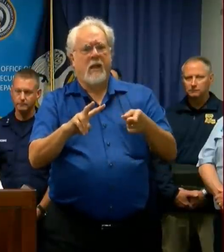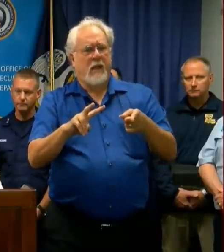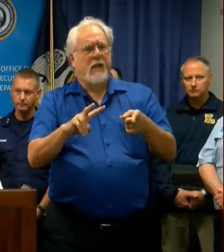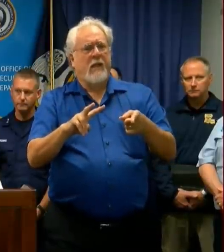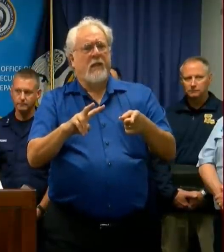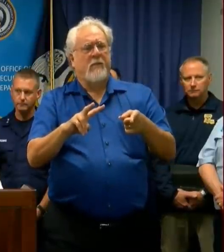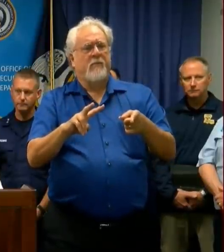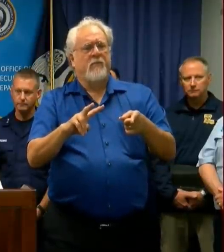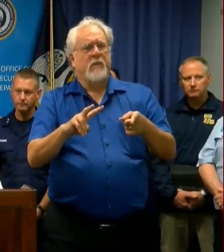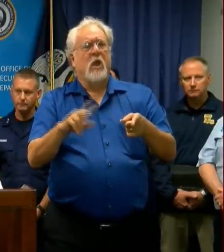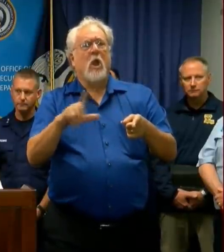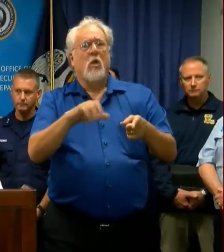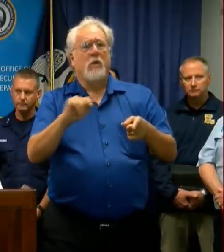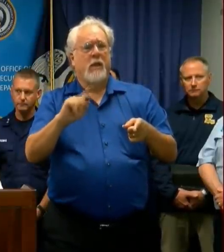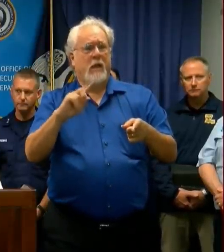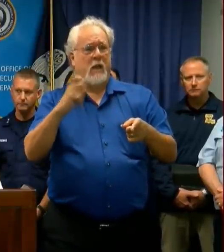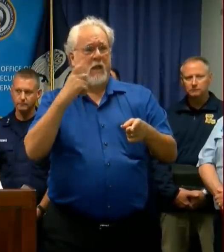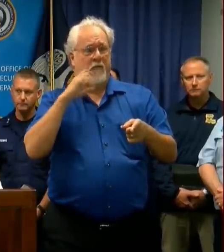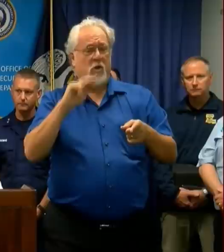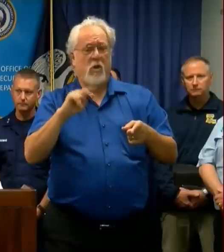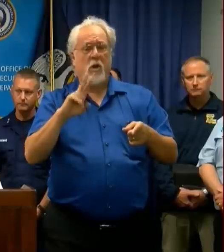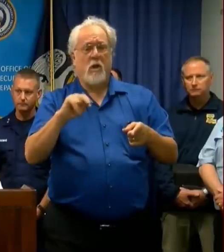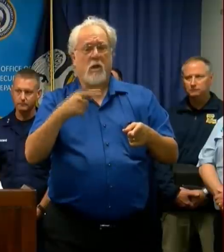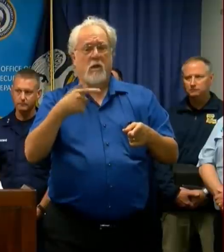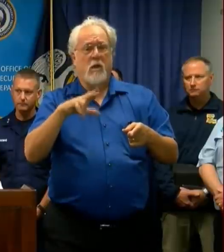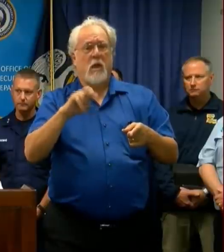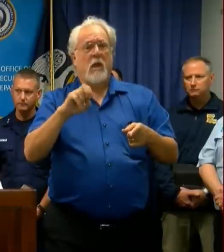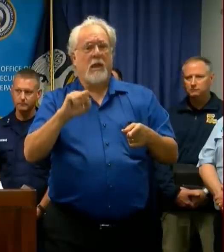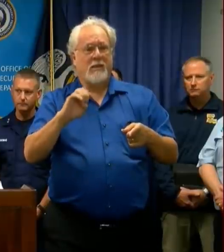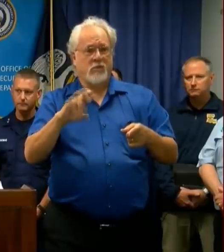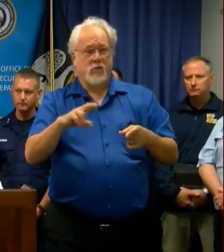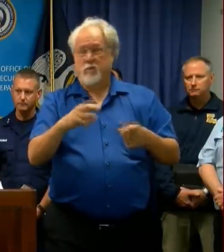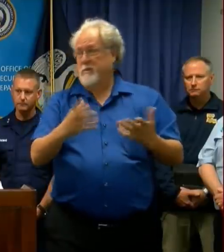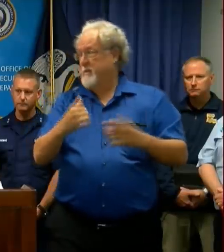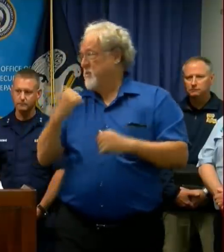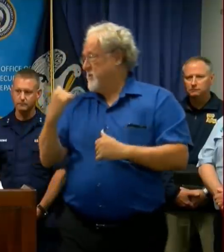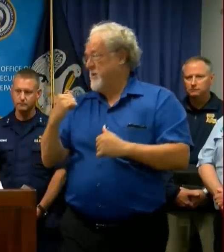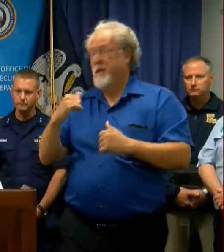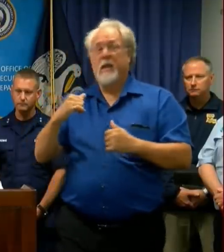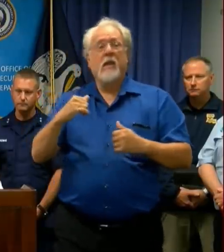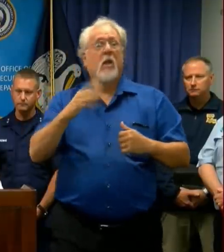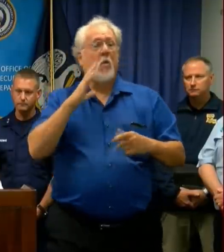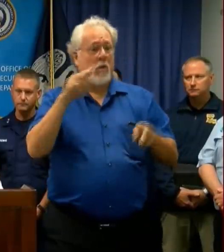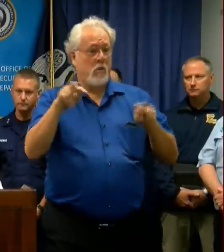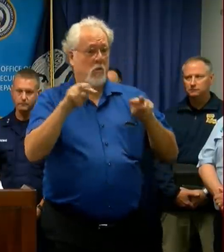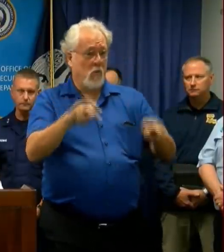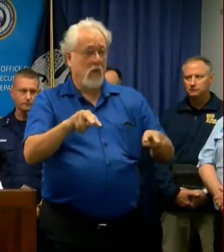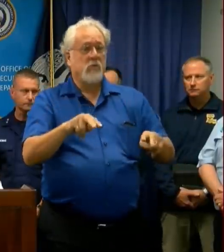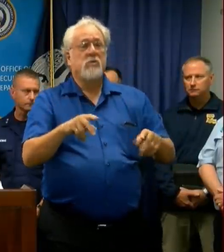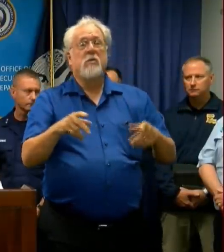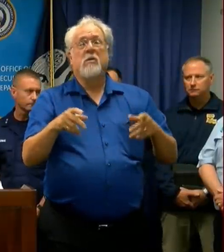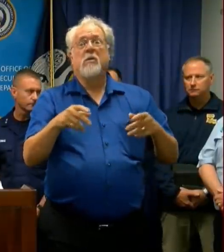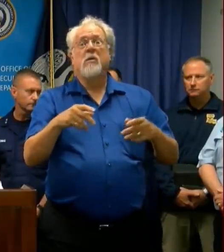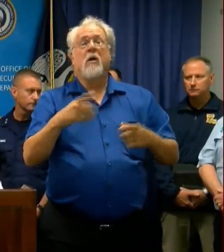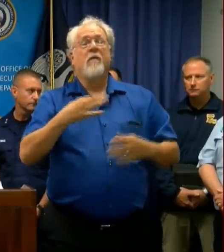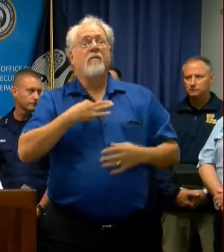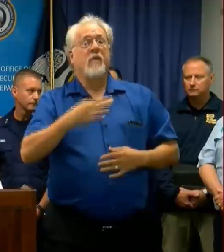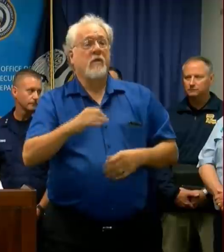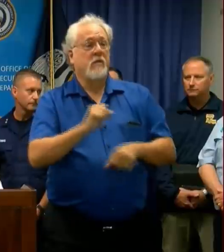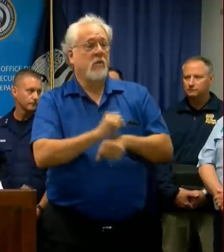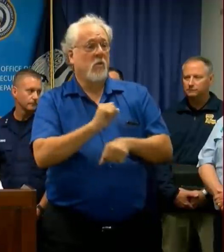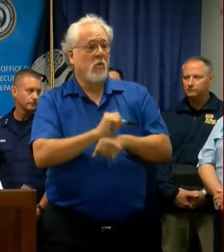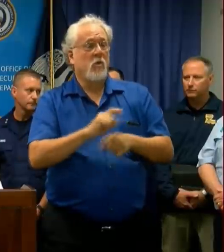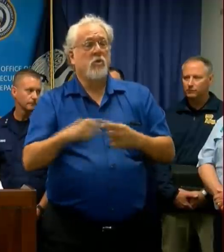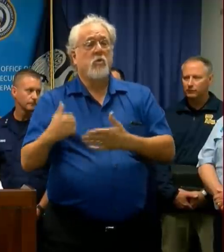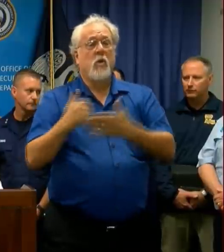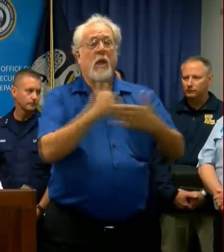that Lieutenant Governor Billy Nungesser, who is with us here today, will preside over as it relates to volunteer efforts to